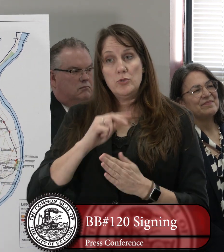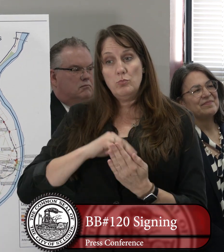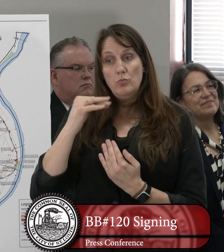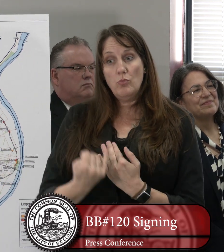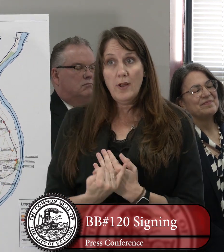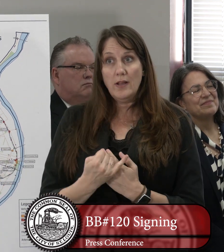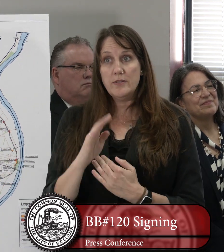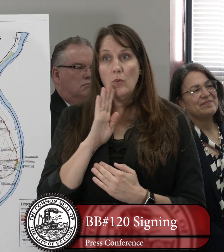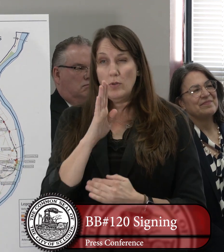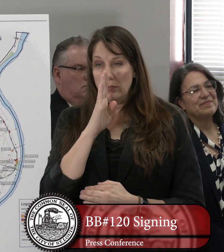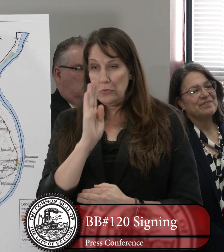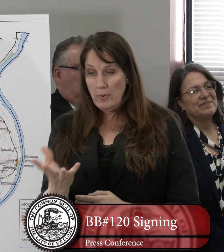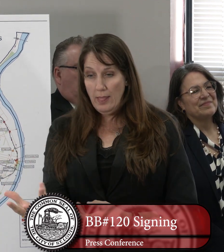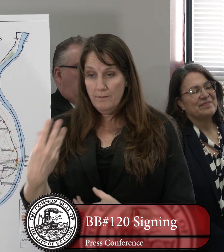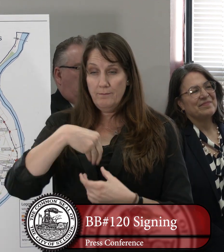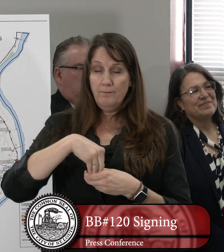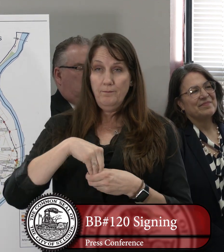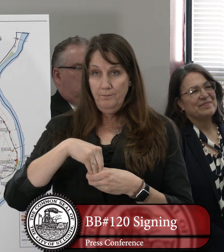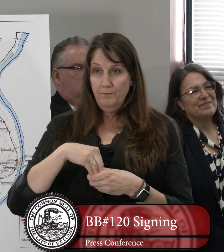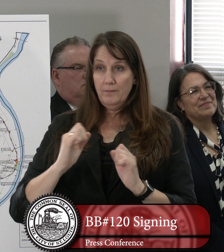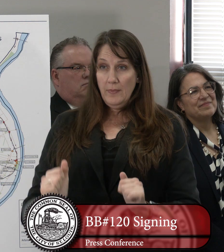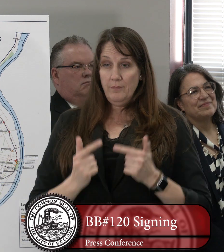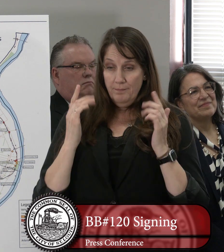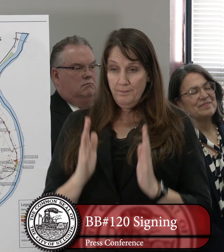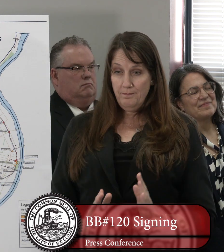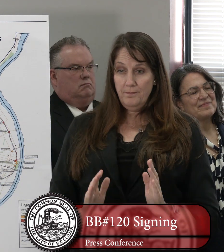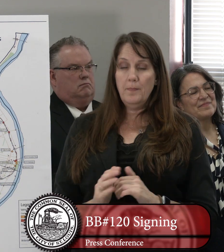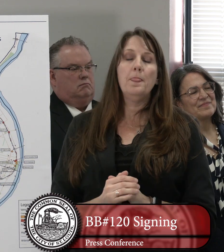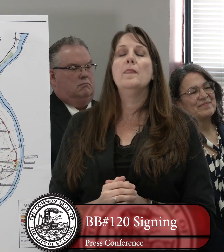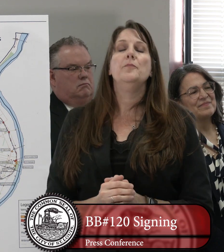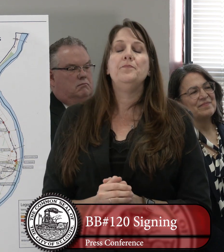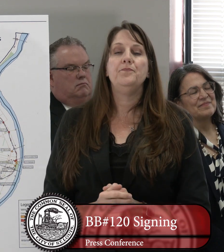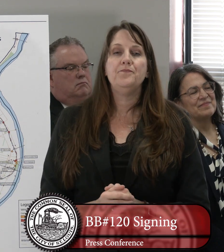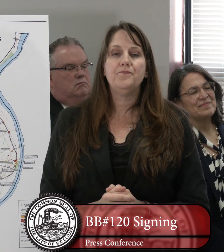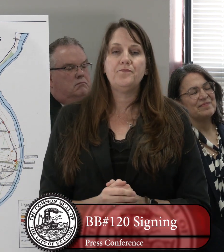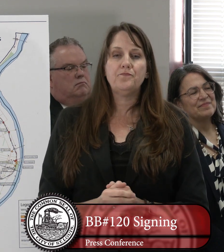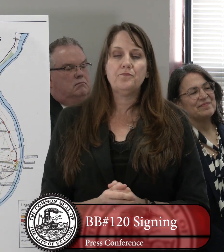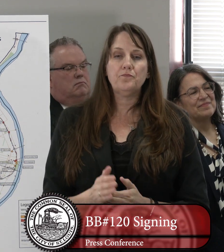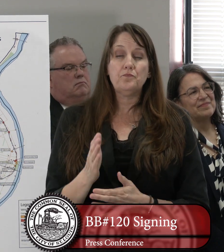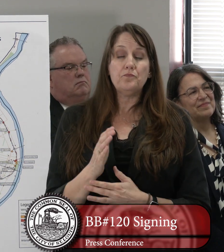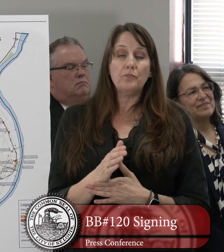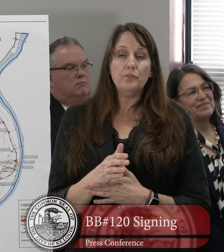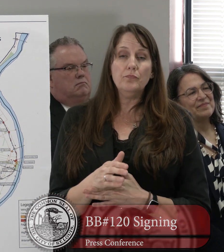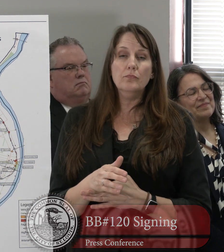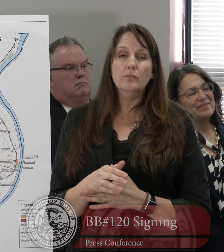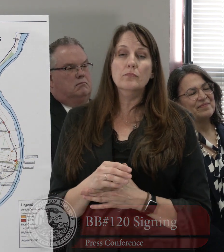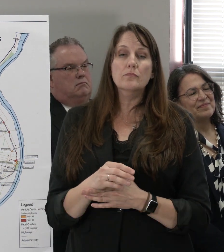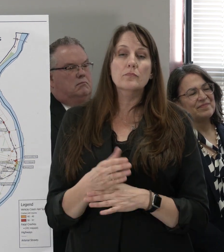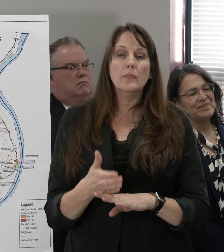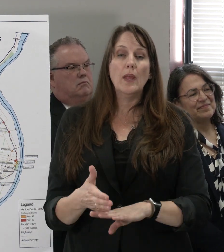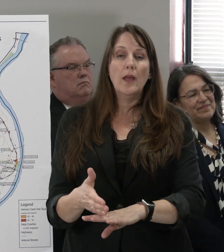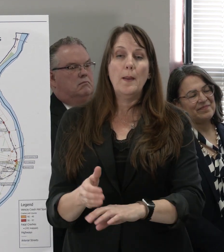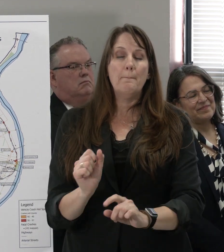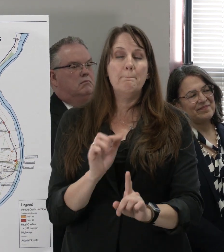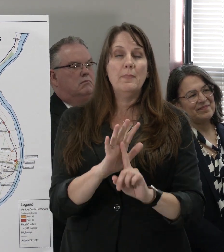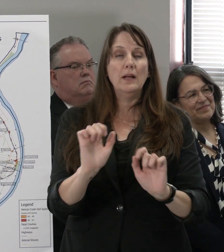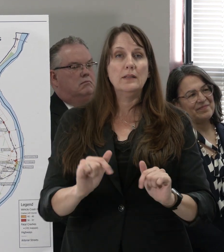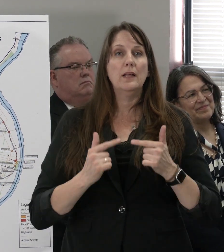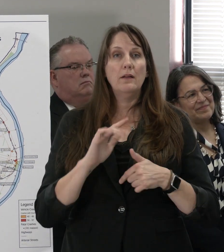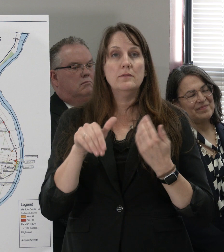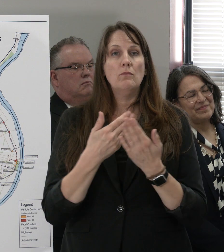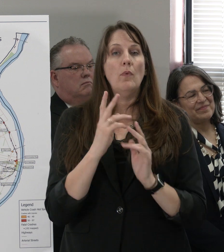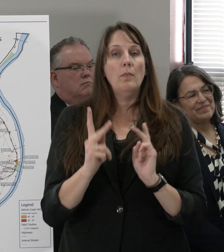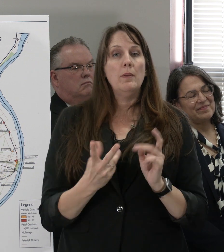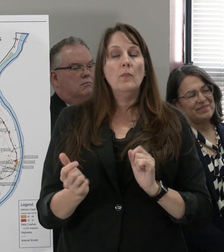engage residents, respond to historic racist disinvestment in parts of our city, and impact the lives of people across St. Louis